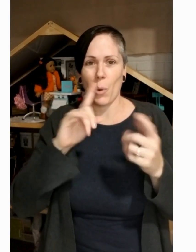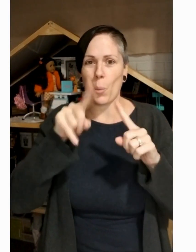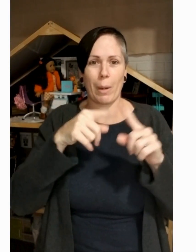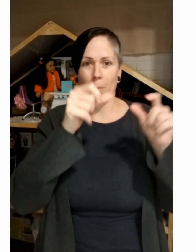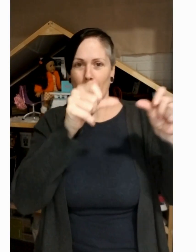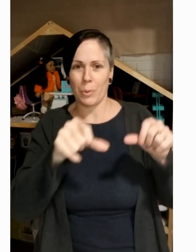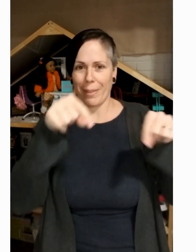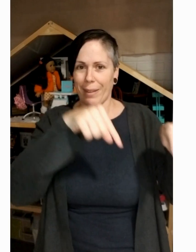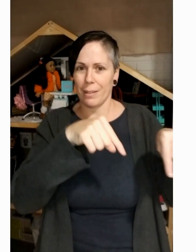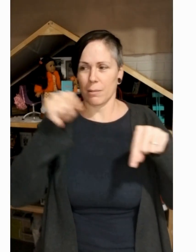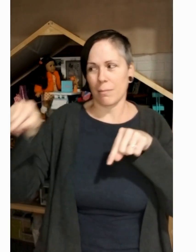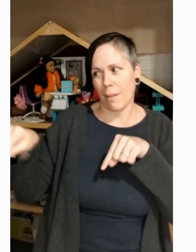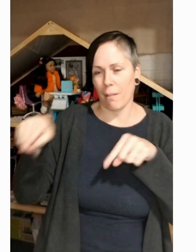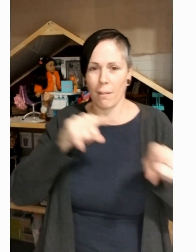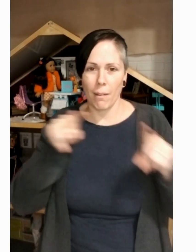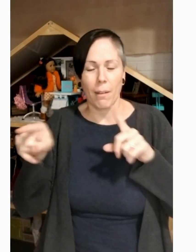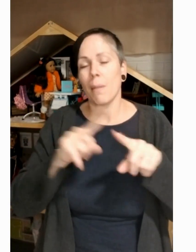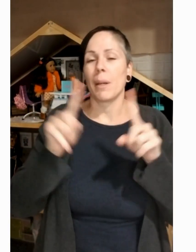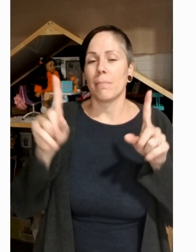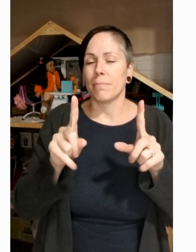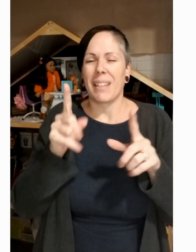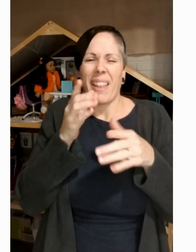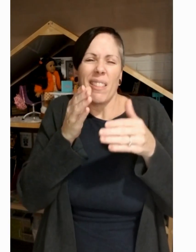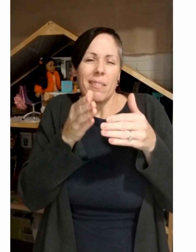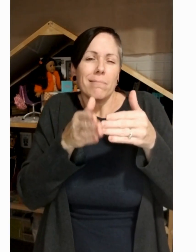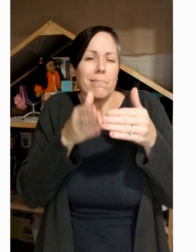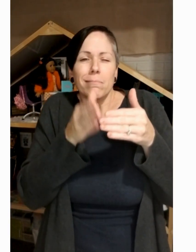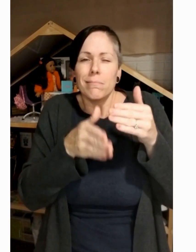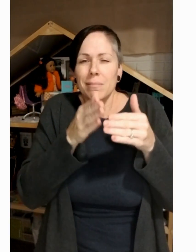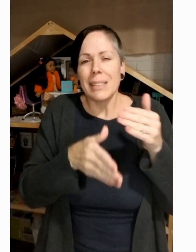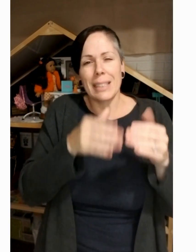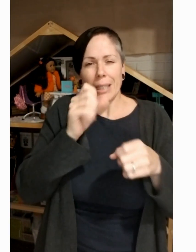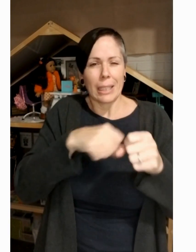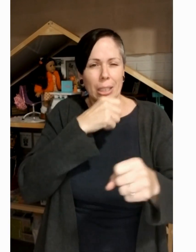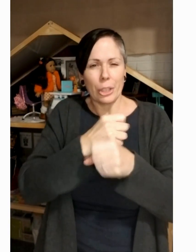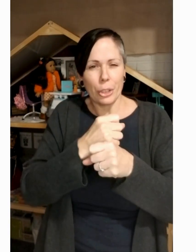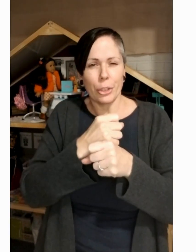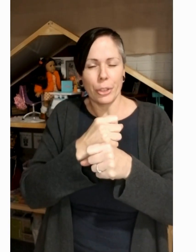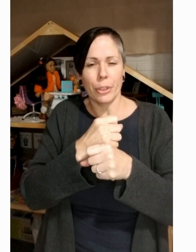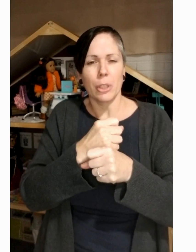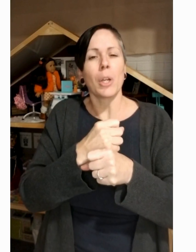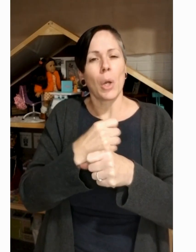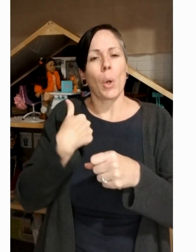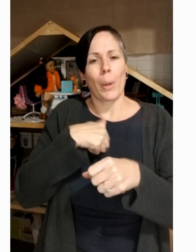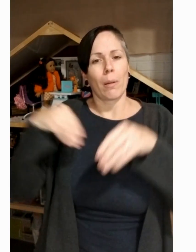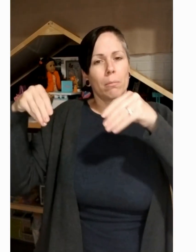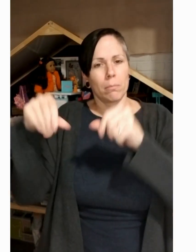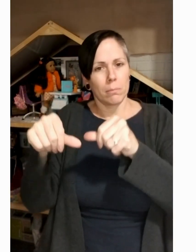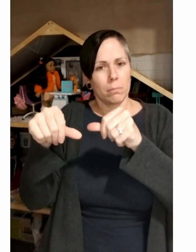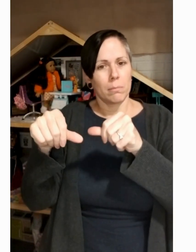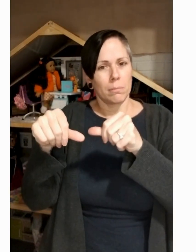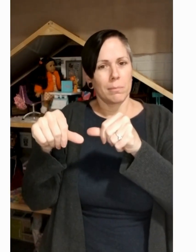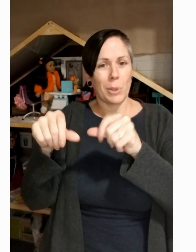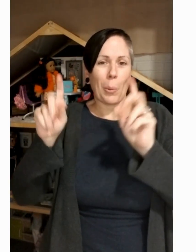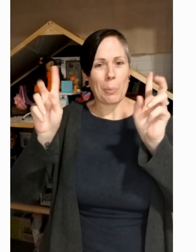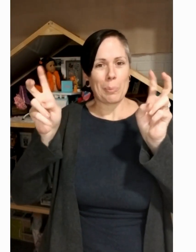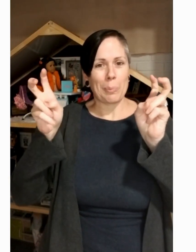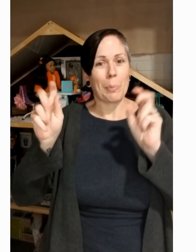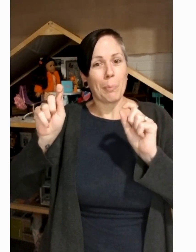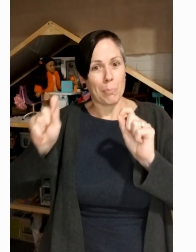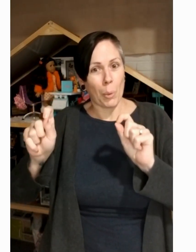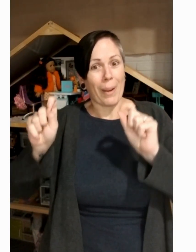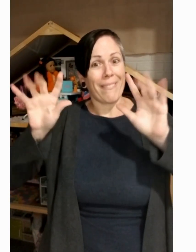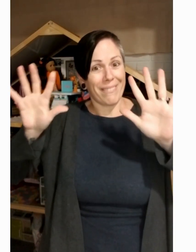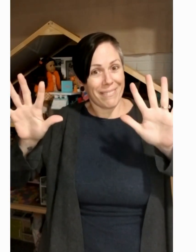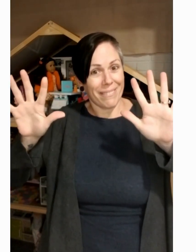there is a CYO that was purchased late in the year, and that was jointly. So that was an additional 0.5, which puts me at a total of